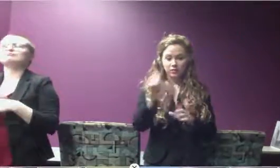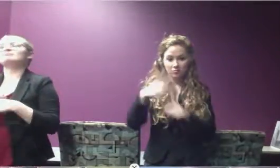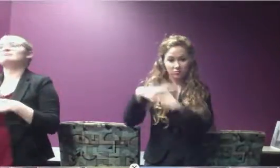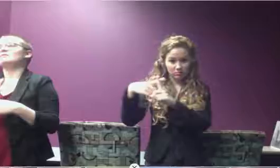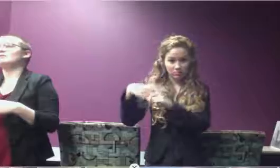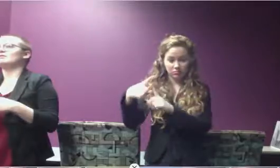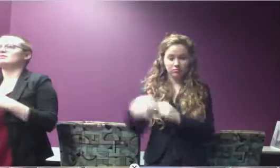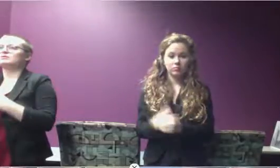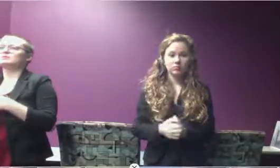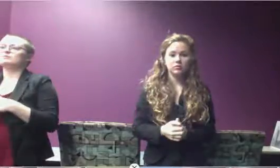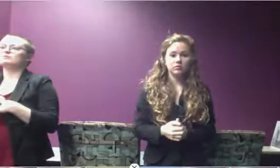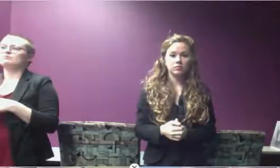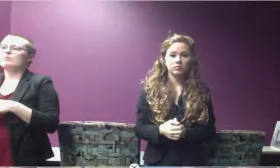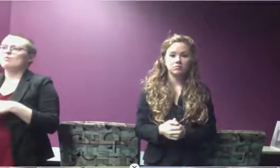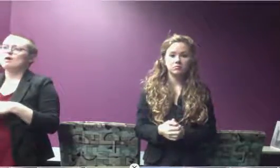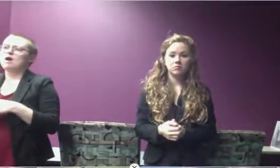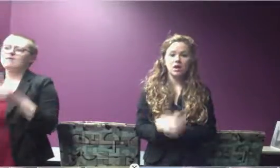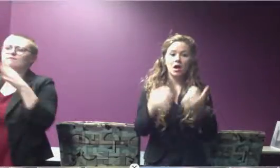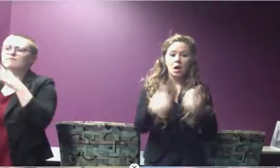So